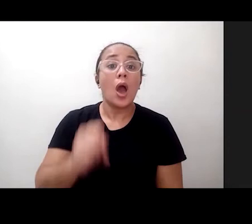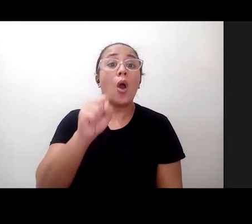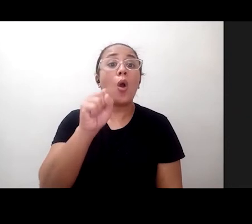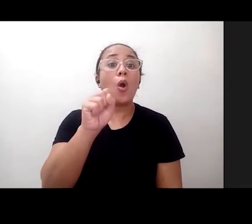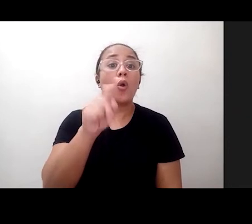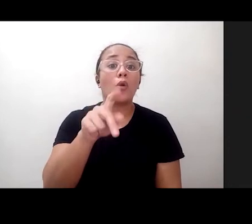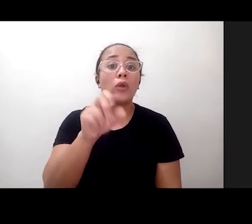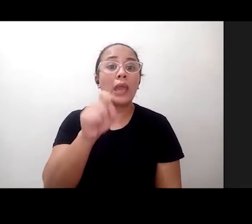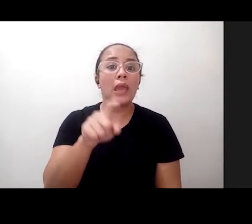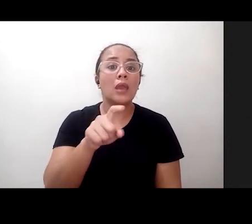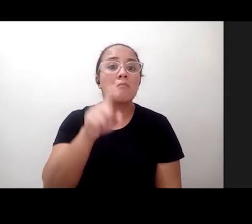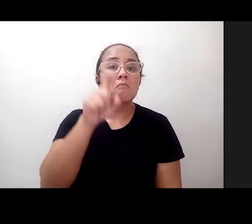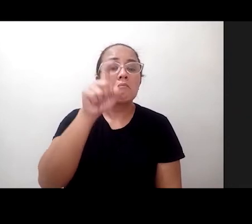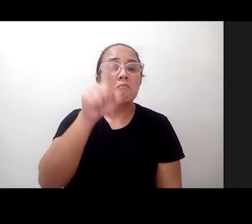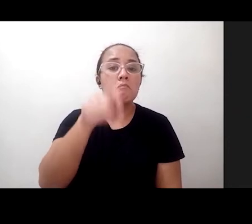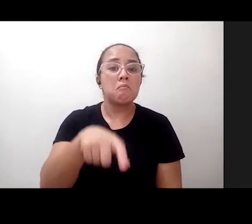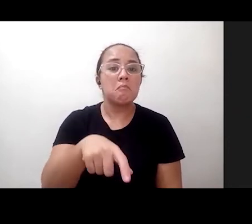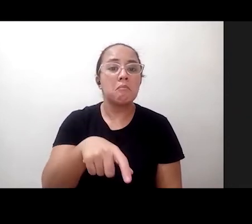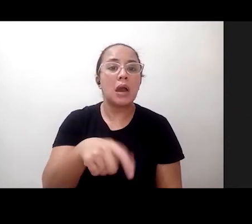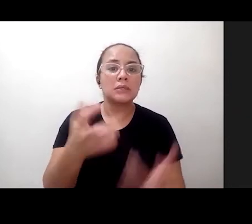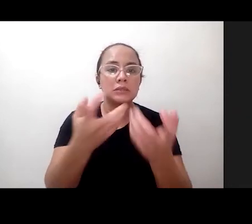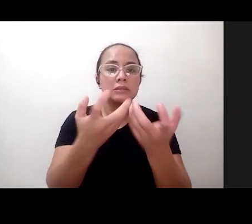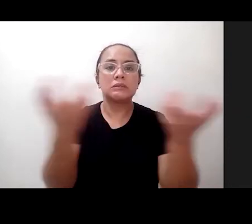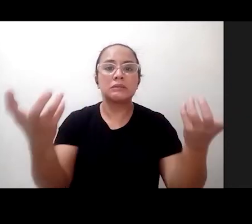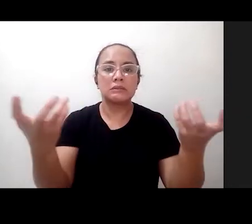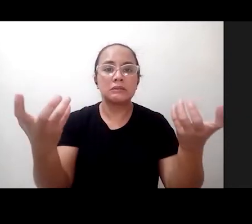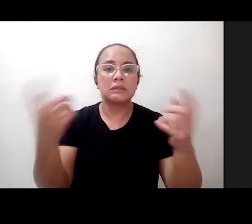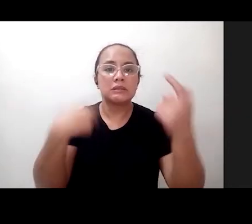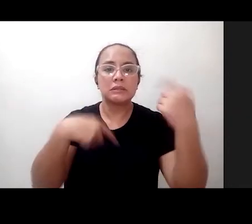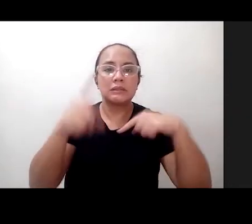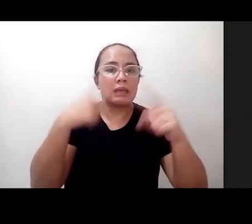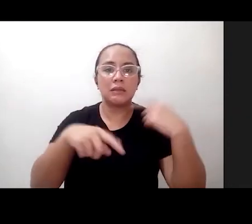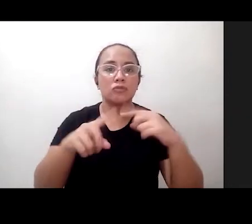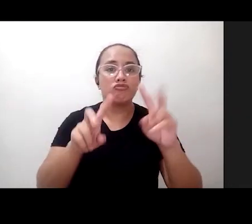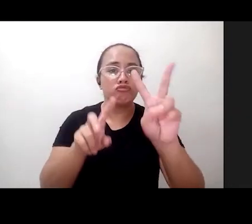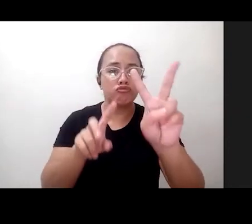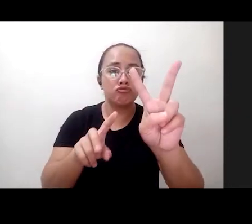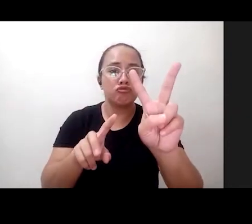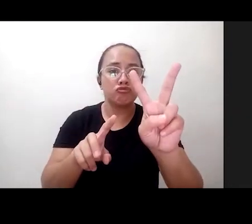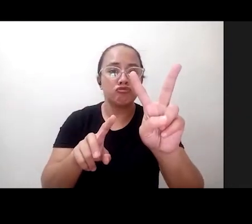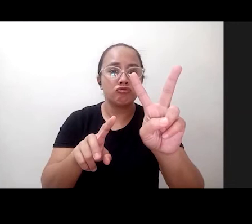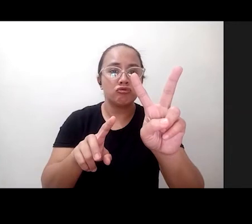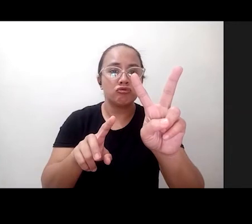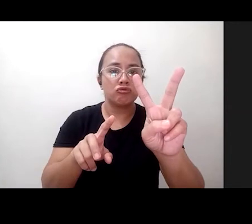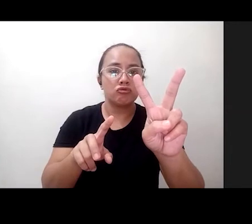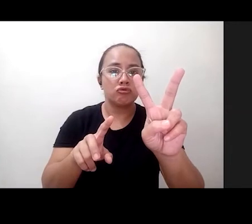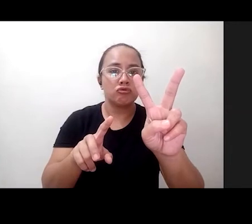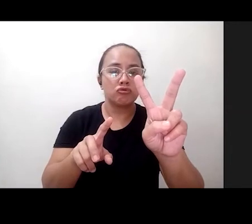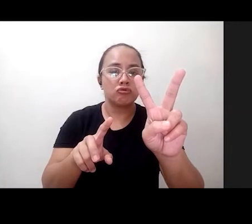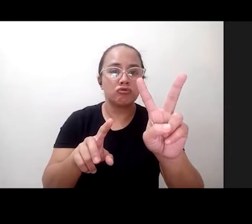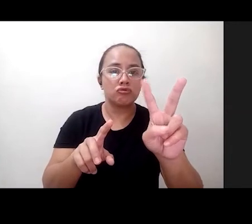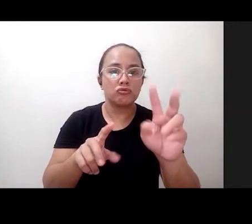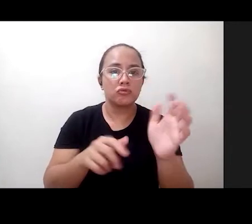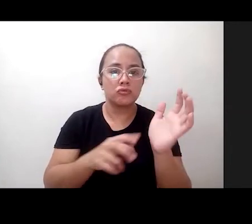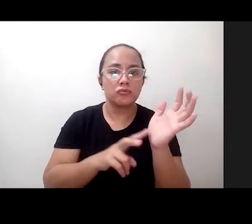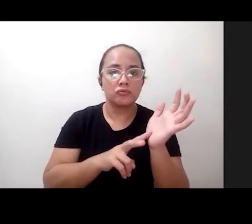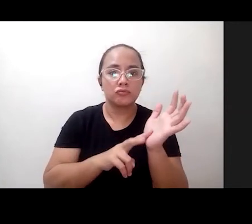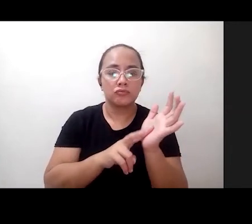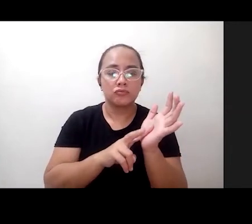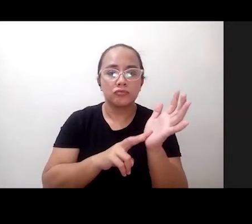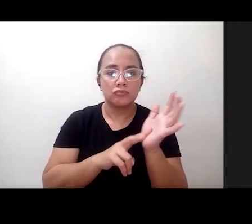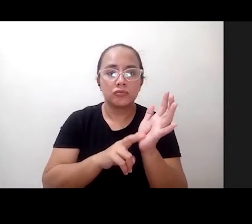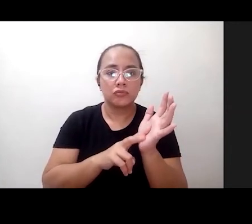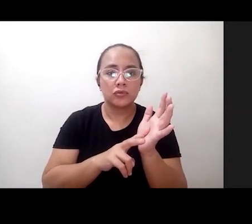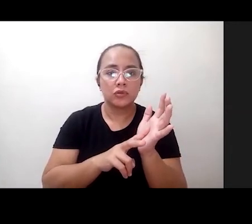should list those as two separate signs though. The little circle at the beginning or in the middle of the